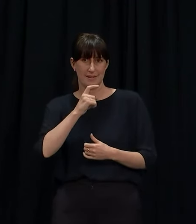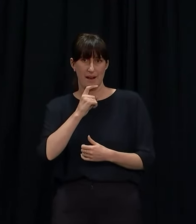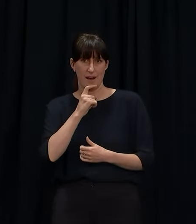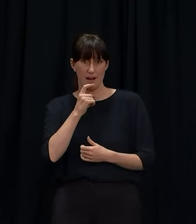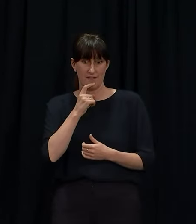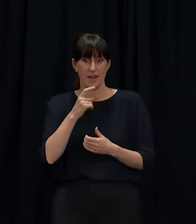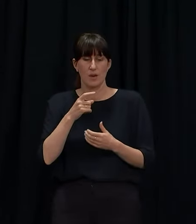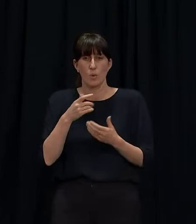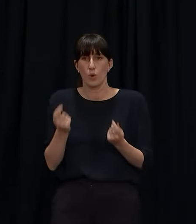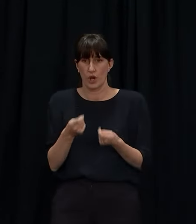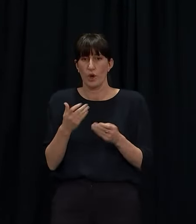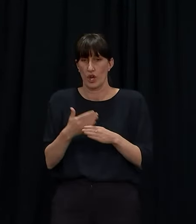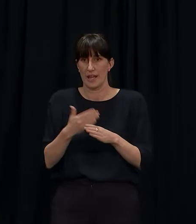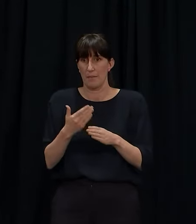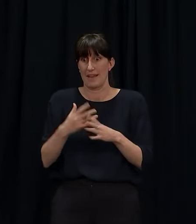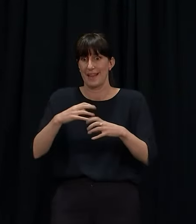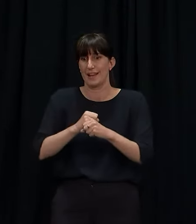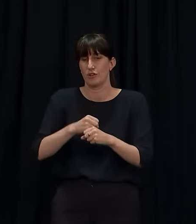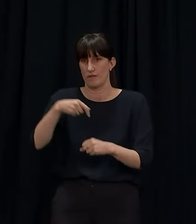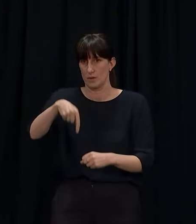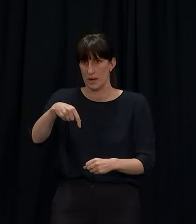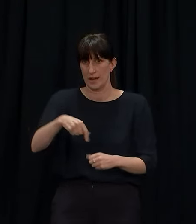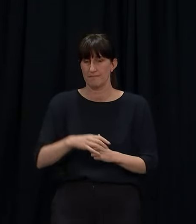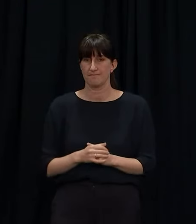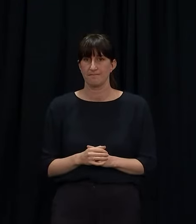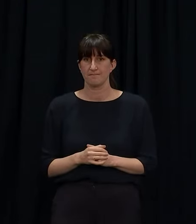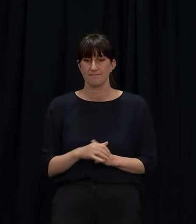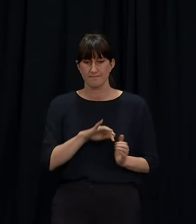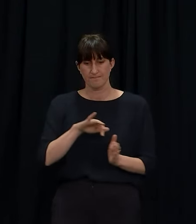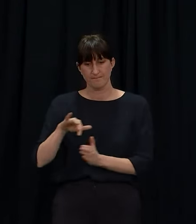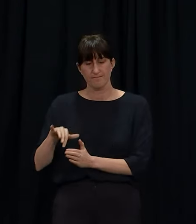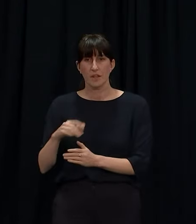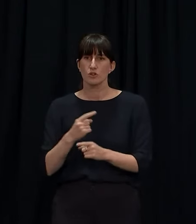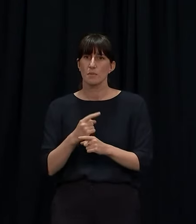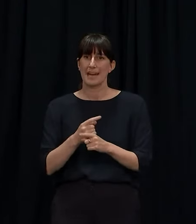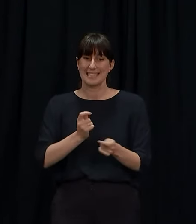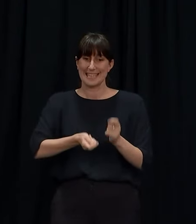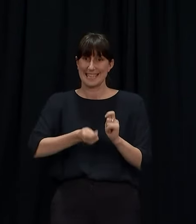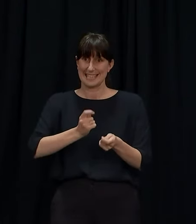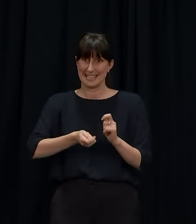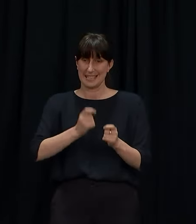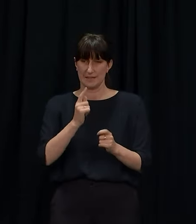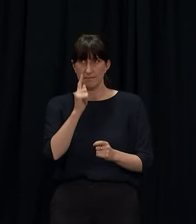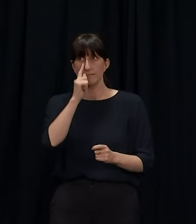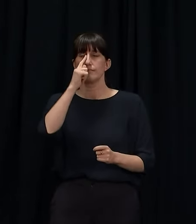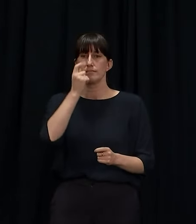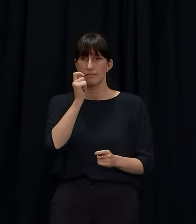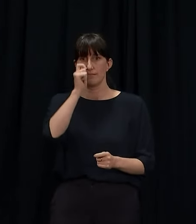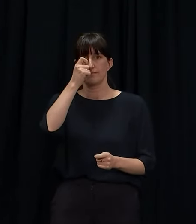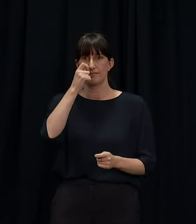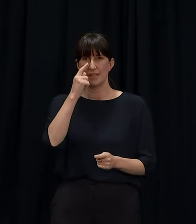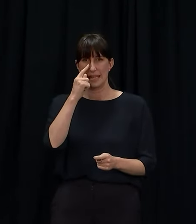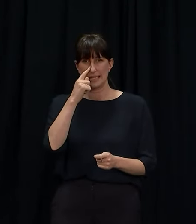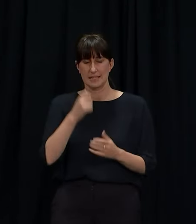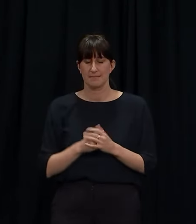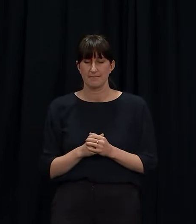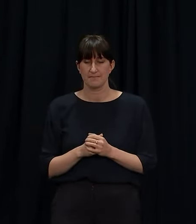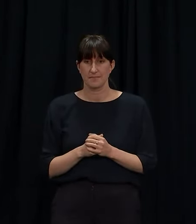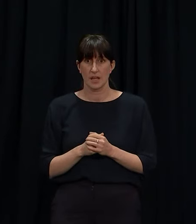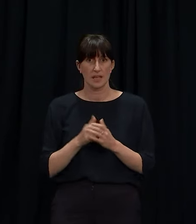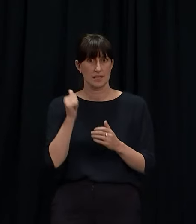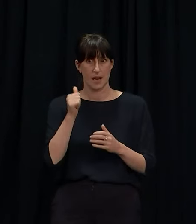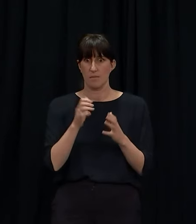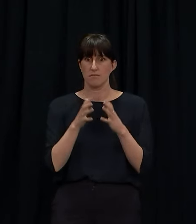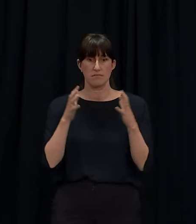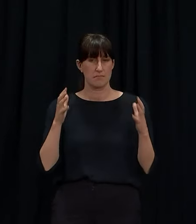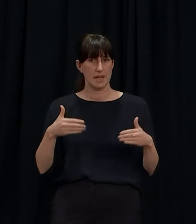end of the day. On testing, yesterday was another big day on the testing front, and